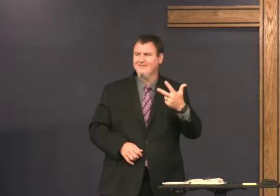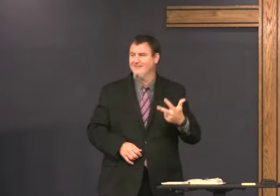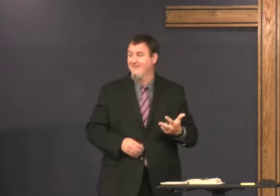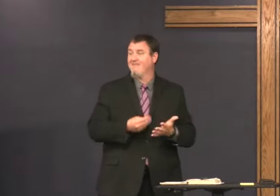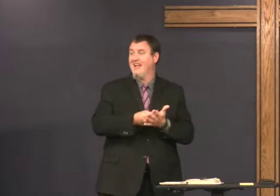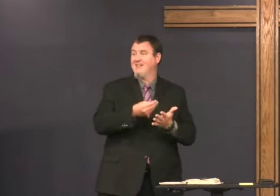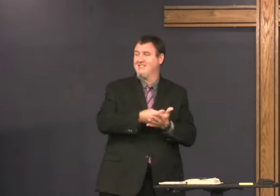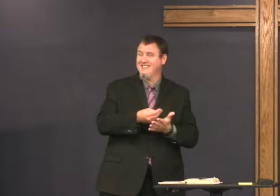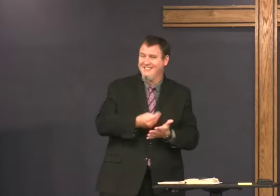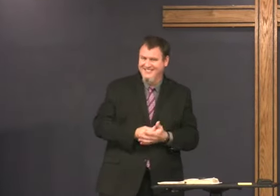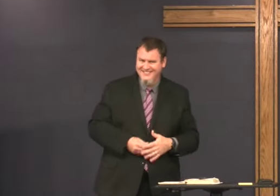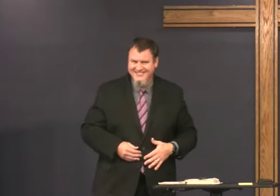The third thing is money.